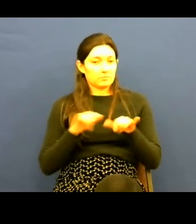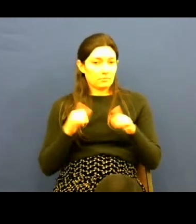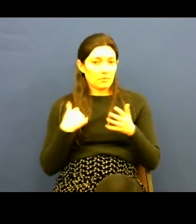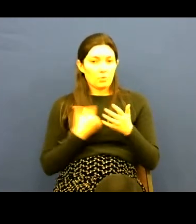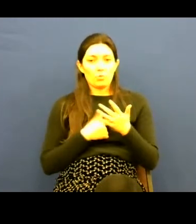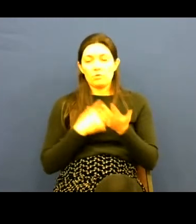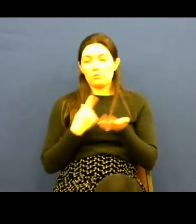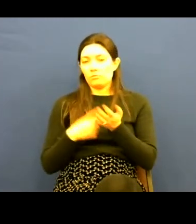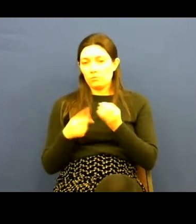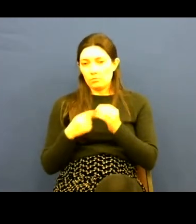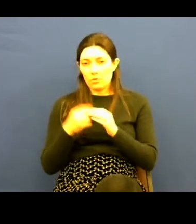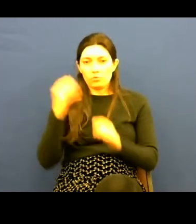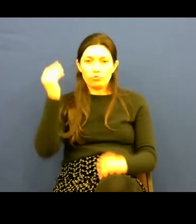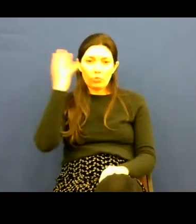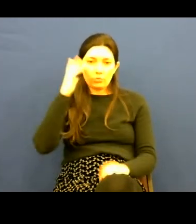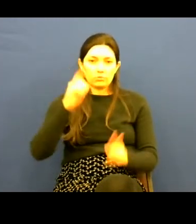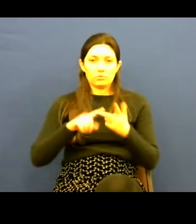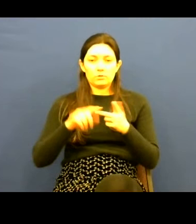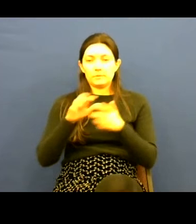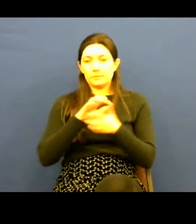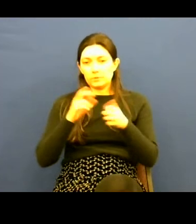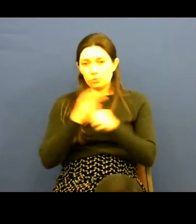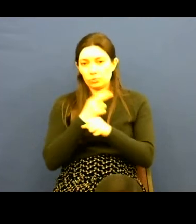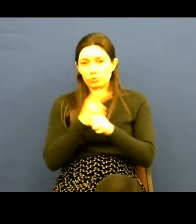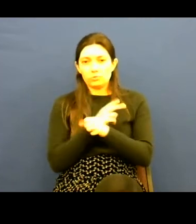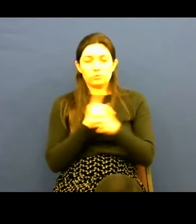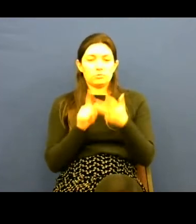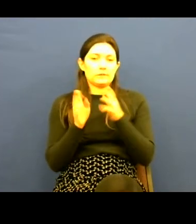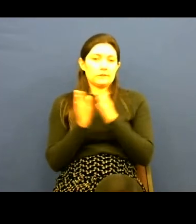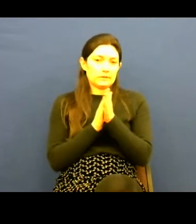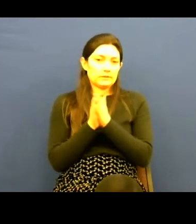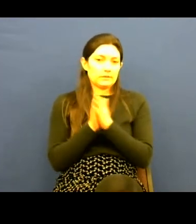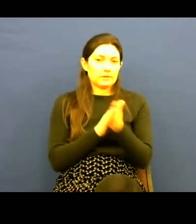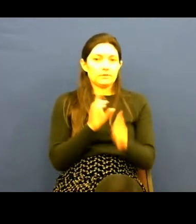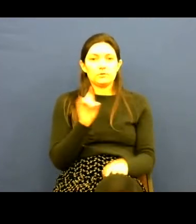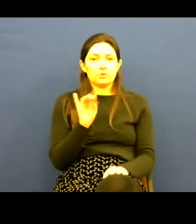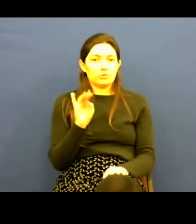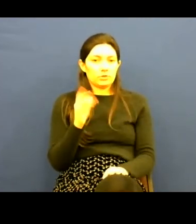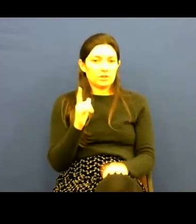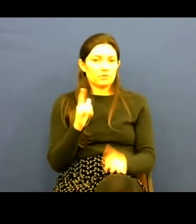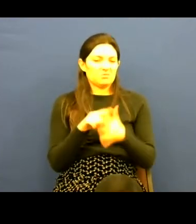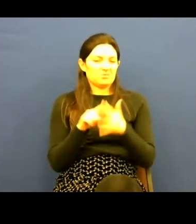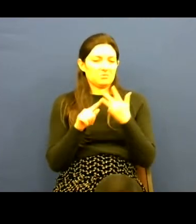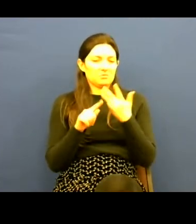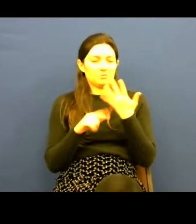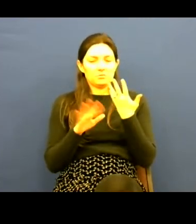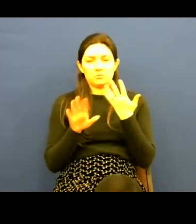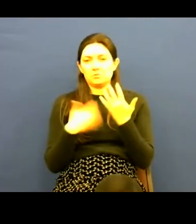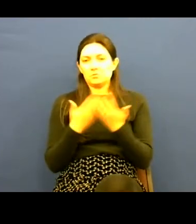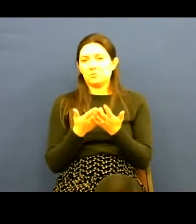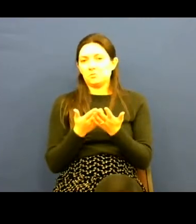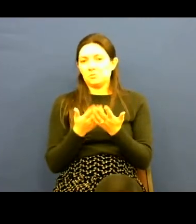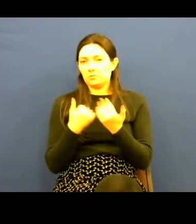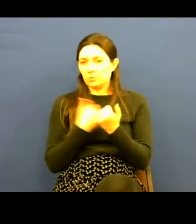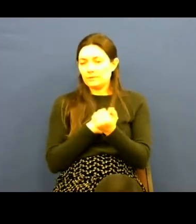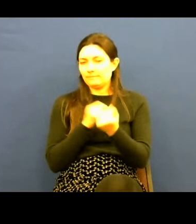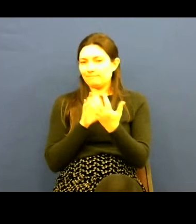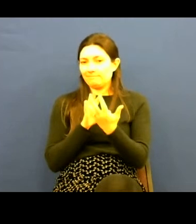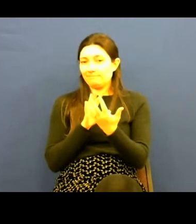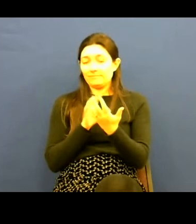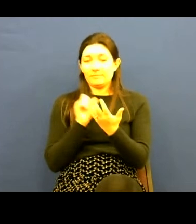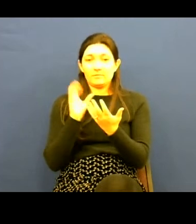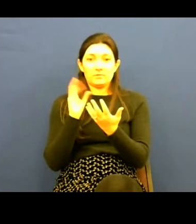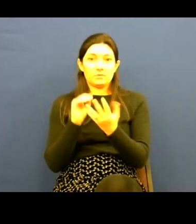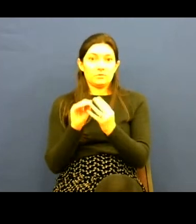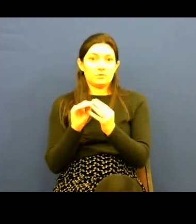solar, we addressed mixed use, we addressed incentive zoning. It was quite an undertaking. So it's not surprising that